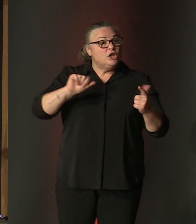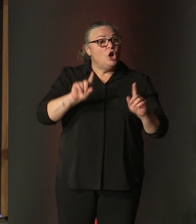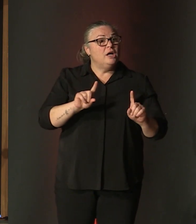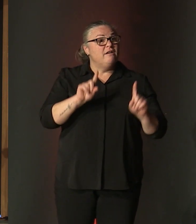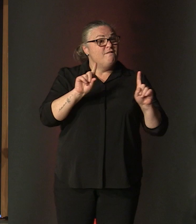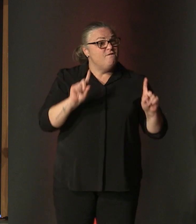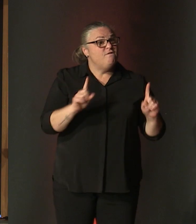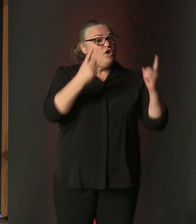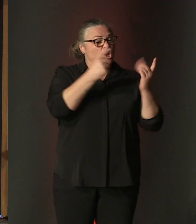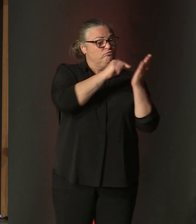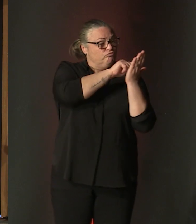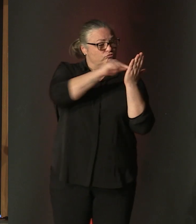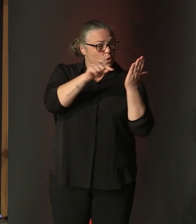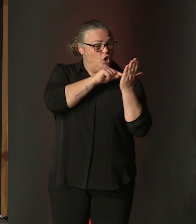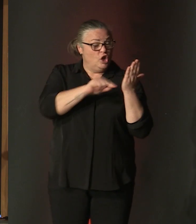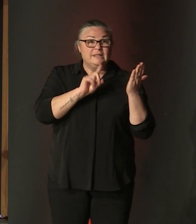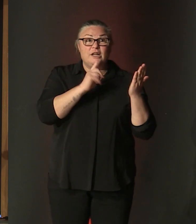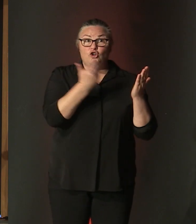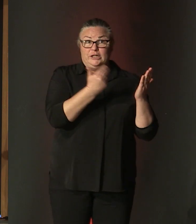in 1916 are,